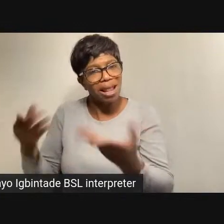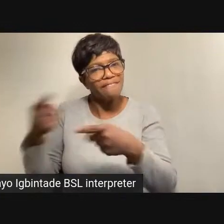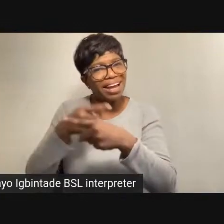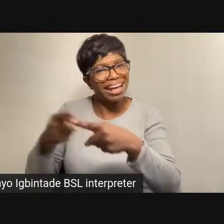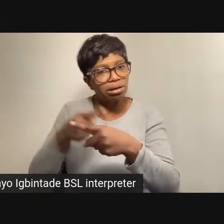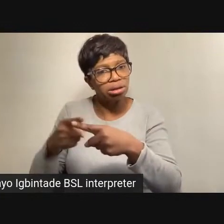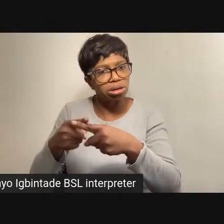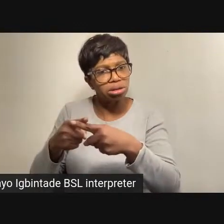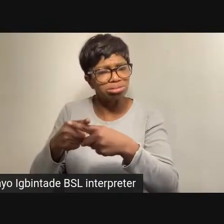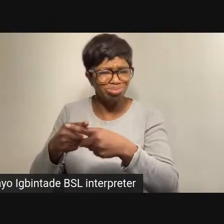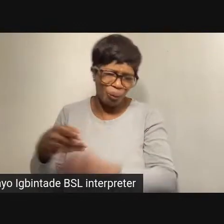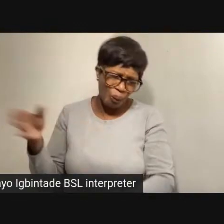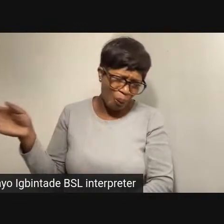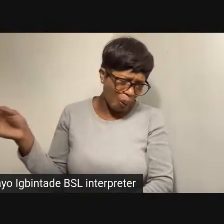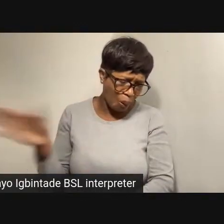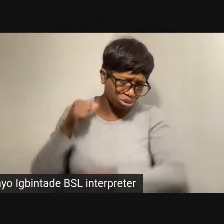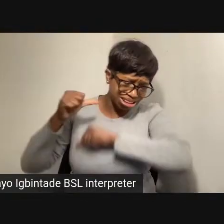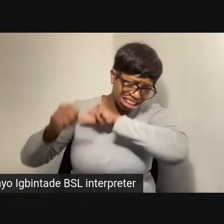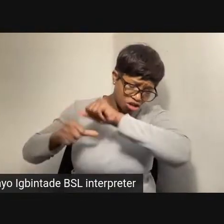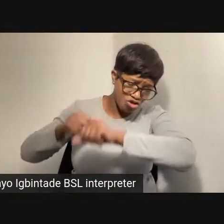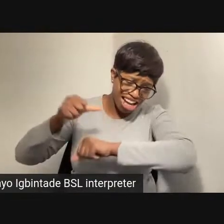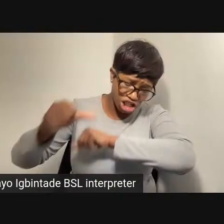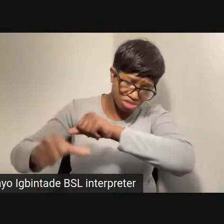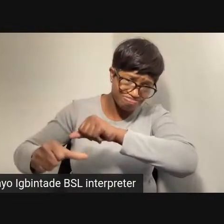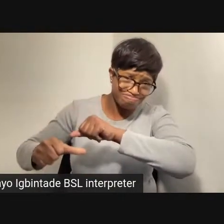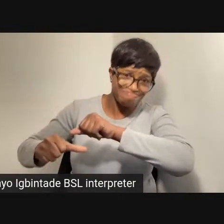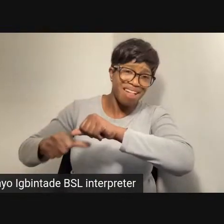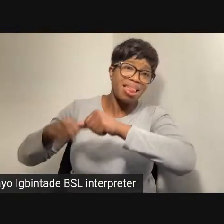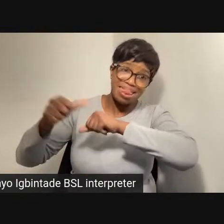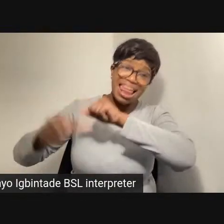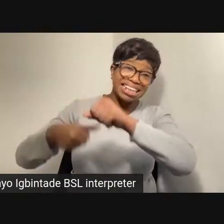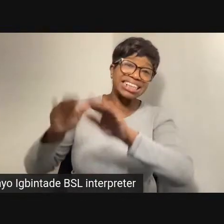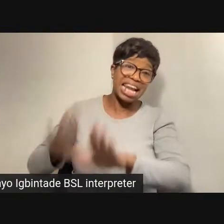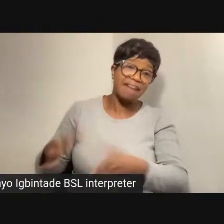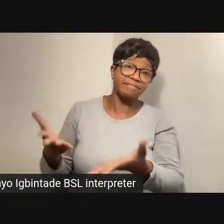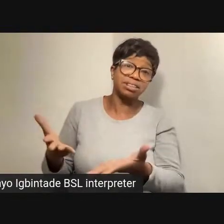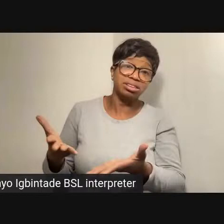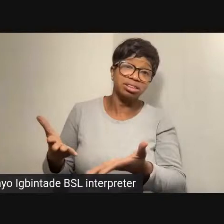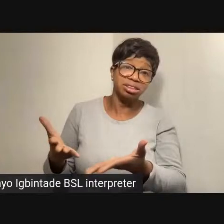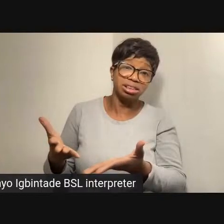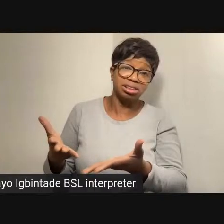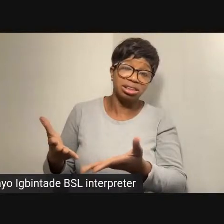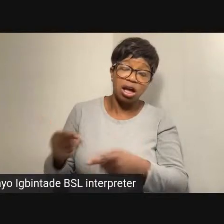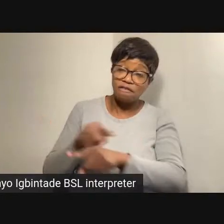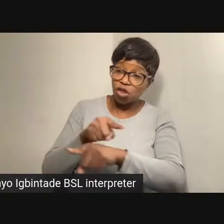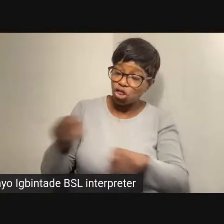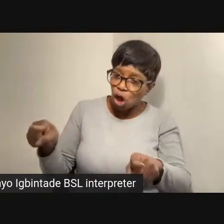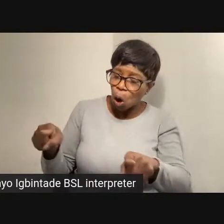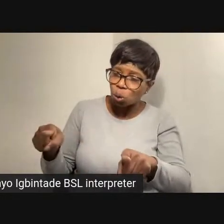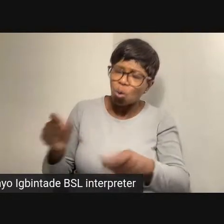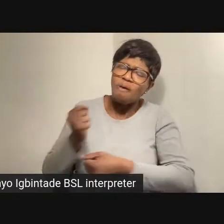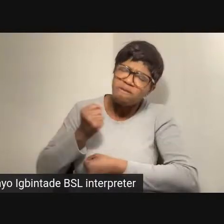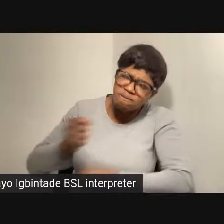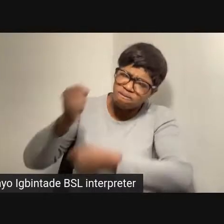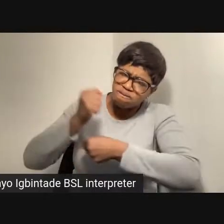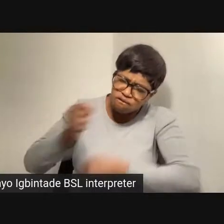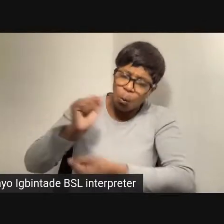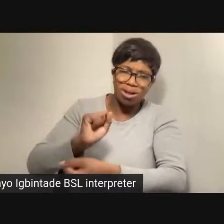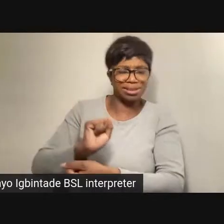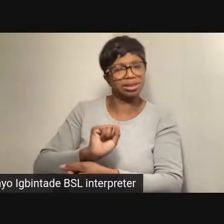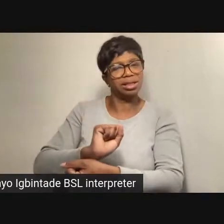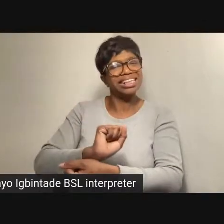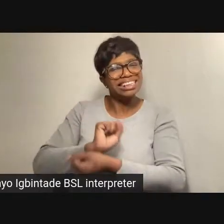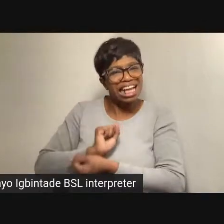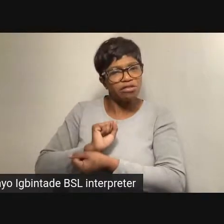Every generation has left a legacy behind. For those who fought slavery, they focused